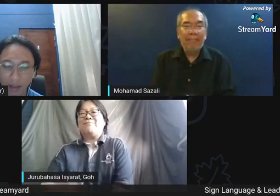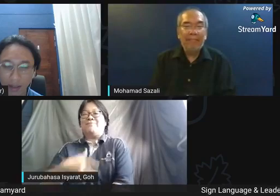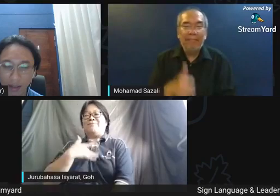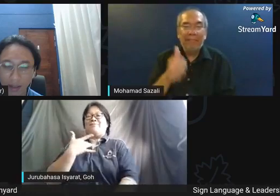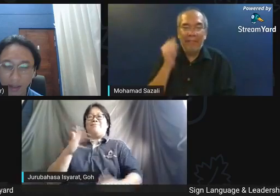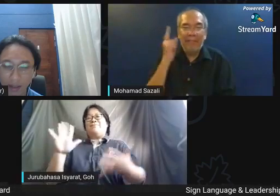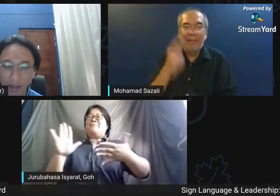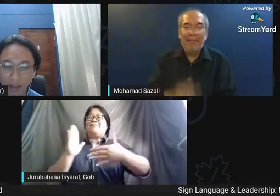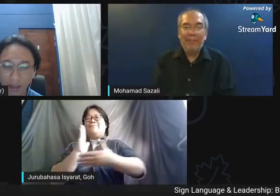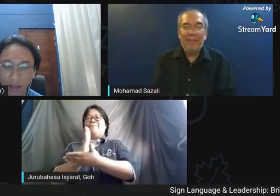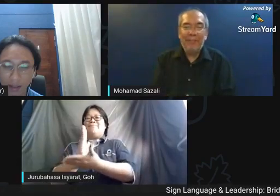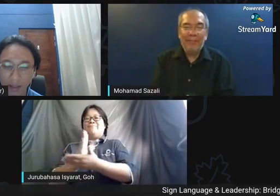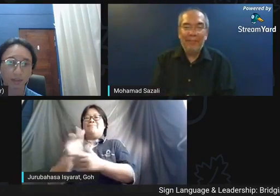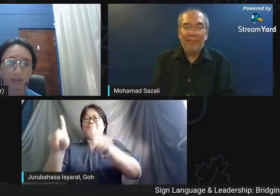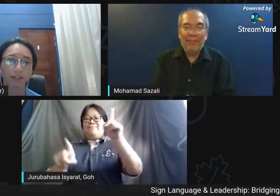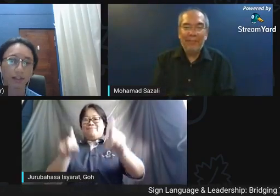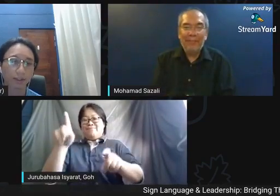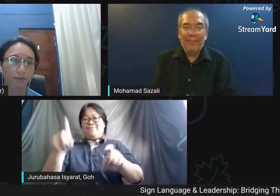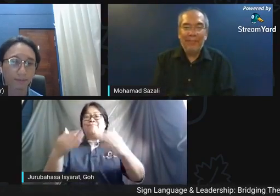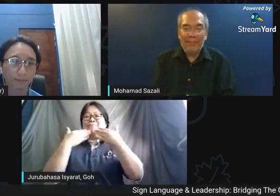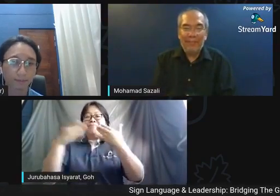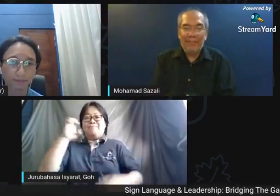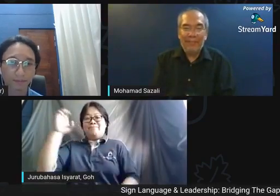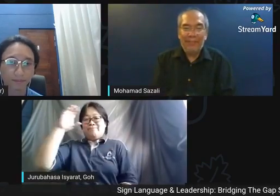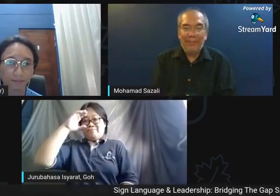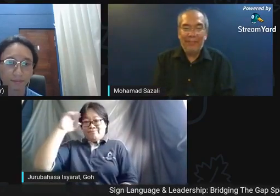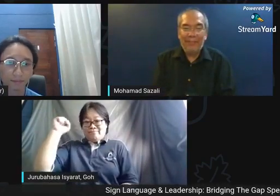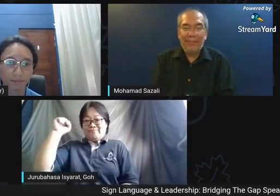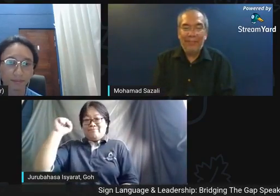now. Thank you, Encik Sazali, for the speech just now.